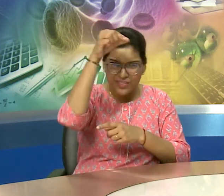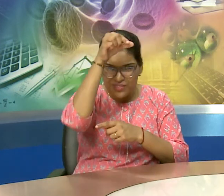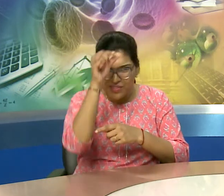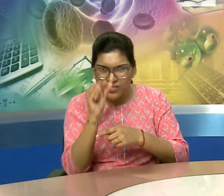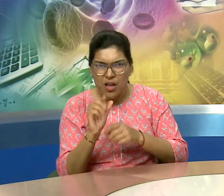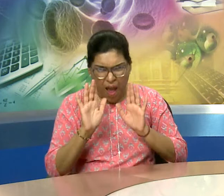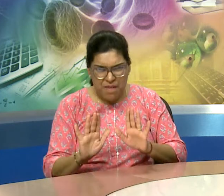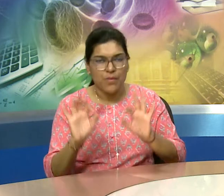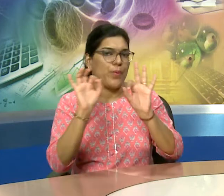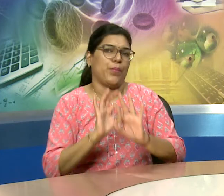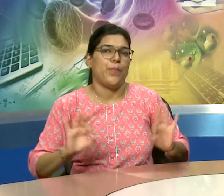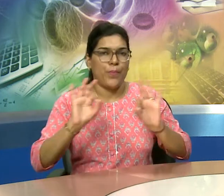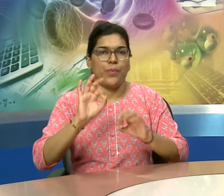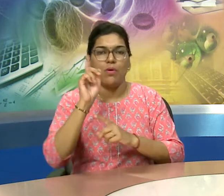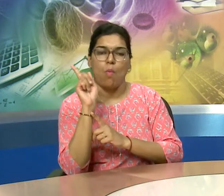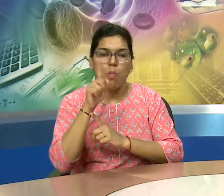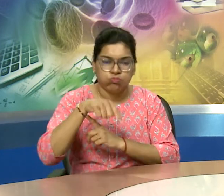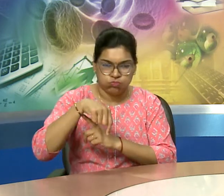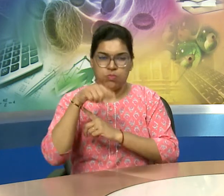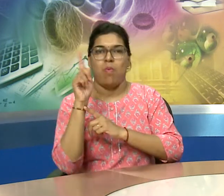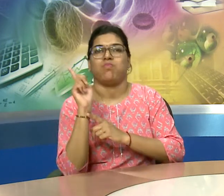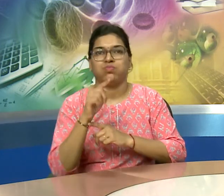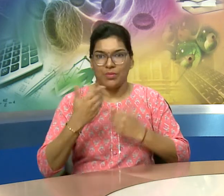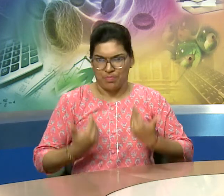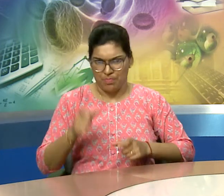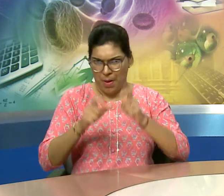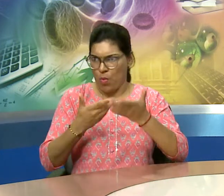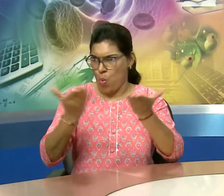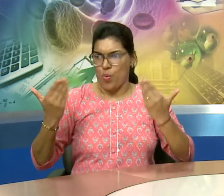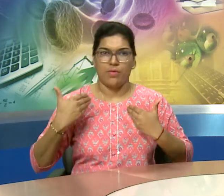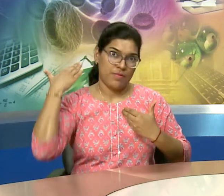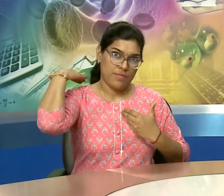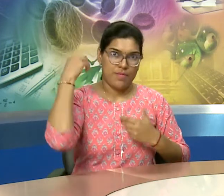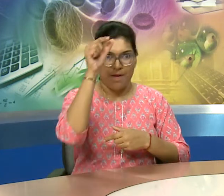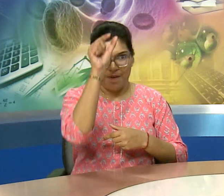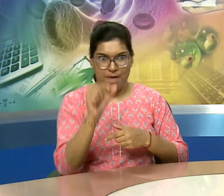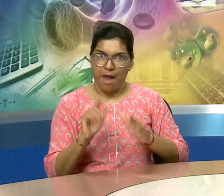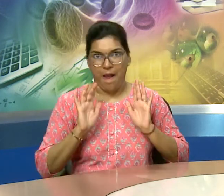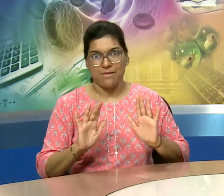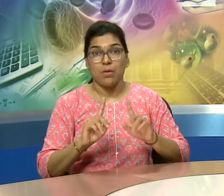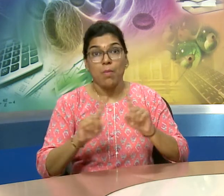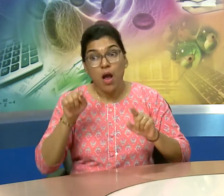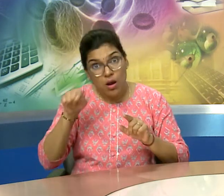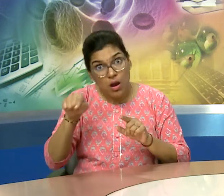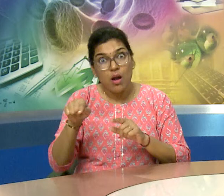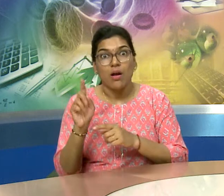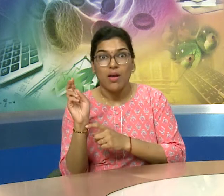And if we talk about the classification, then they come into invertebrate